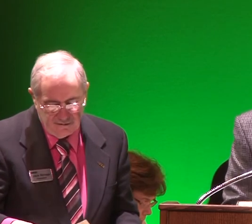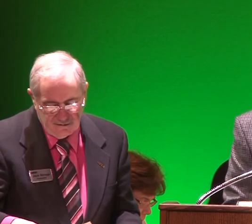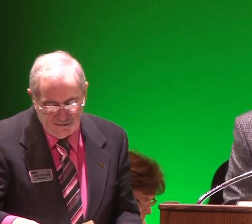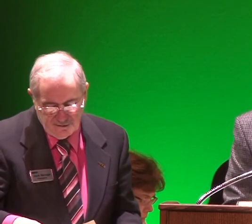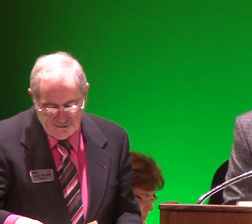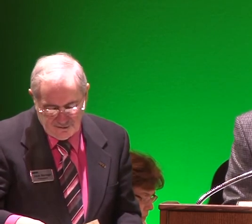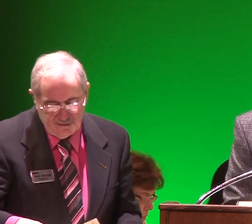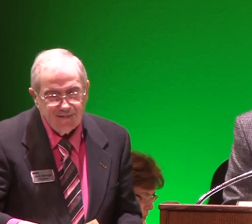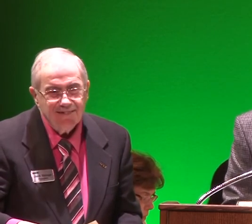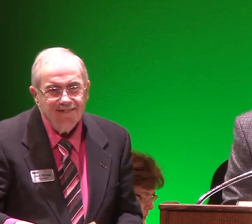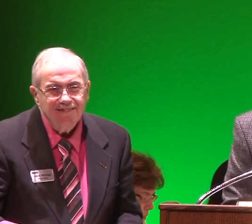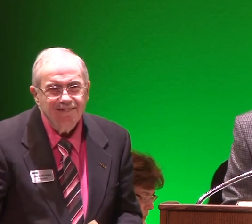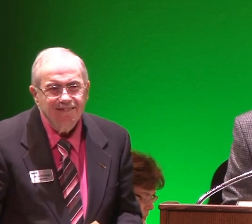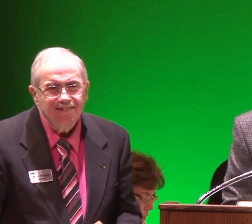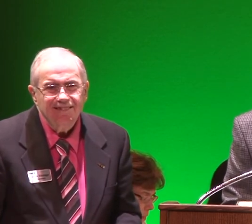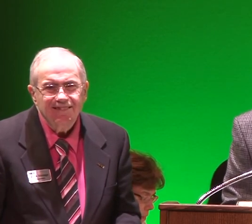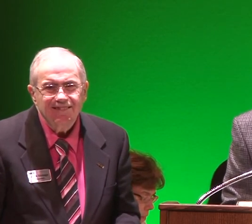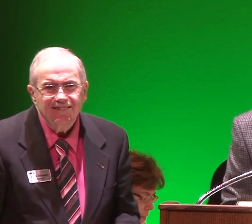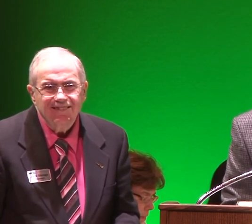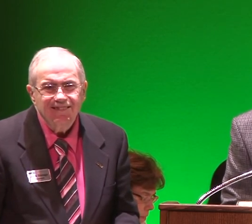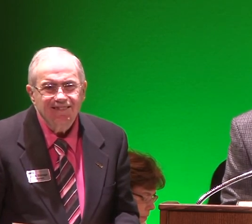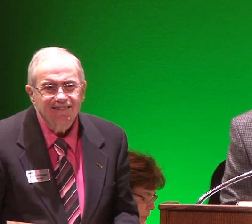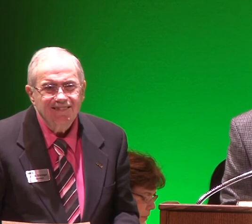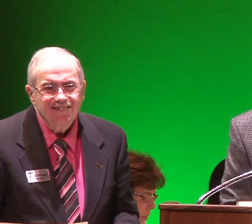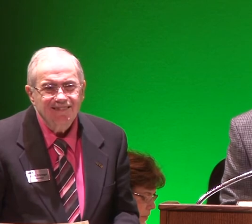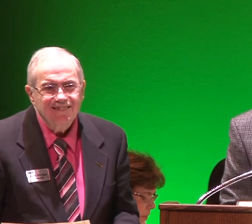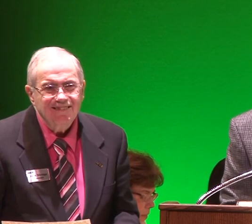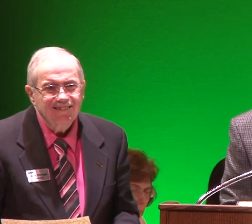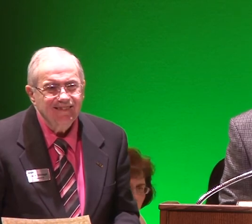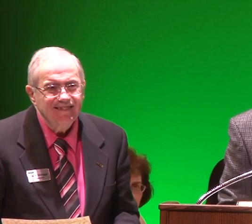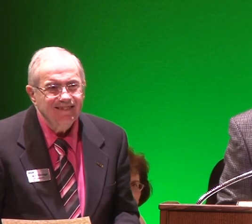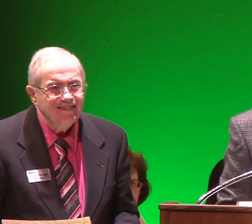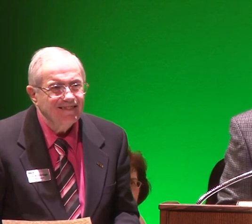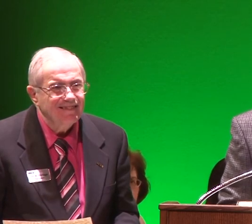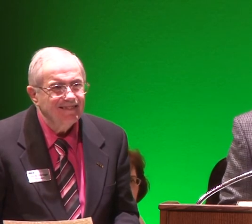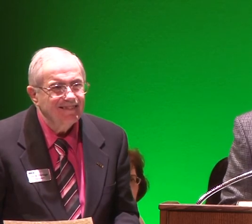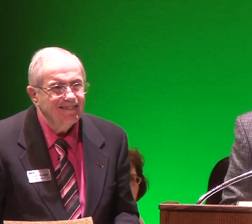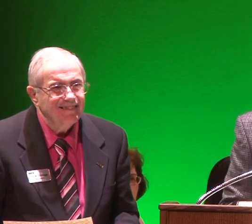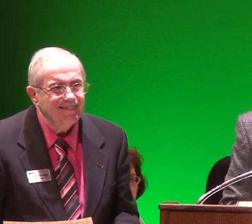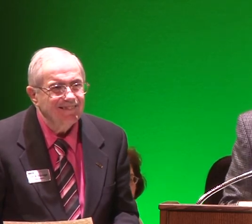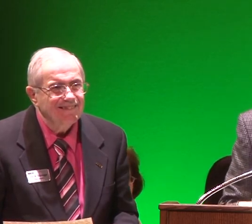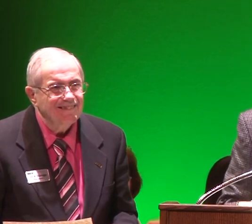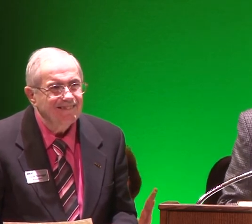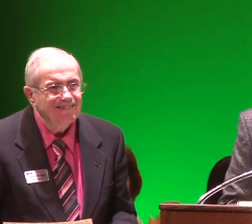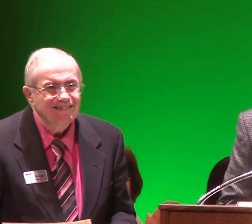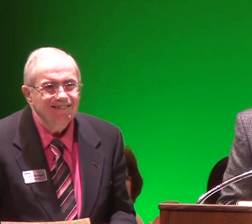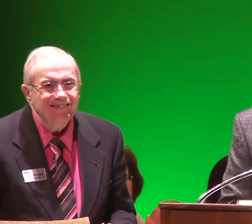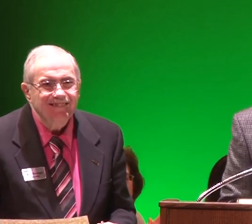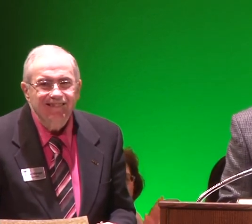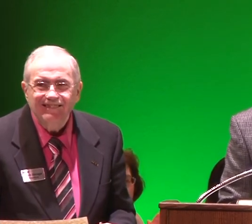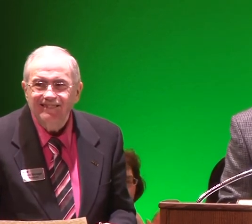project, Triclosan, the Snail's Achilles Heel, Tess Cushing.